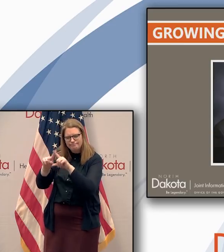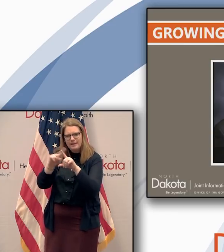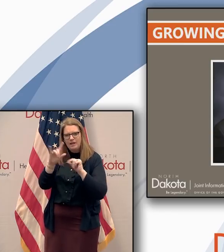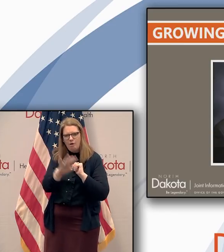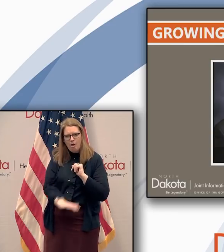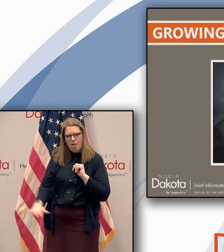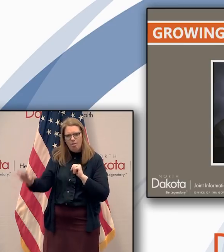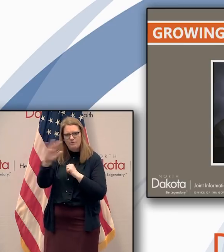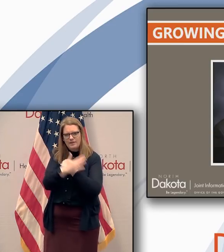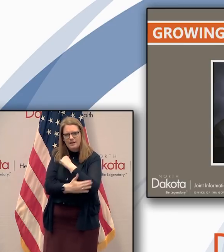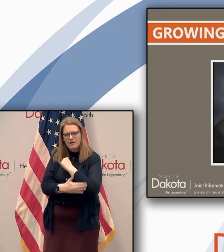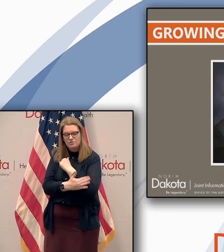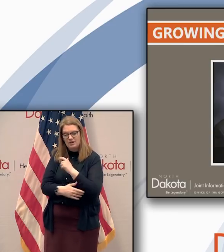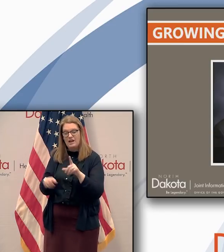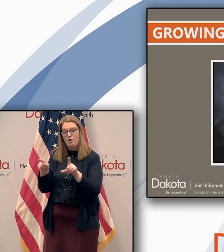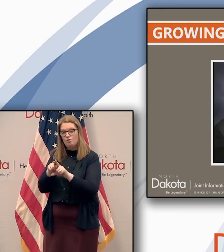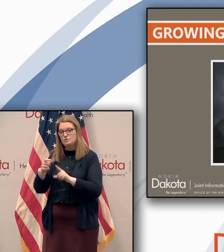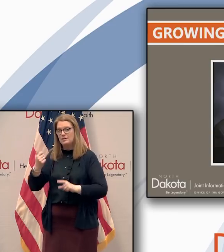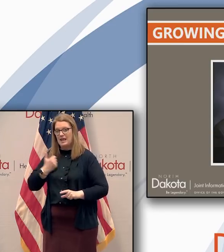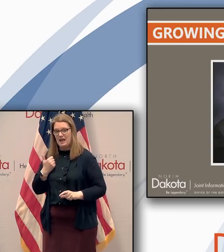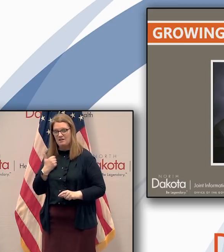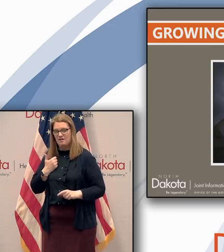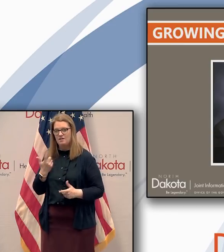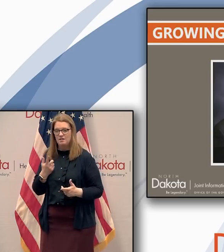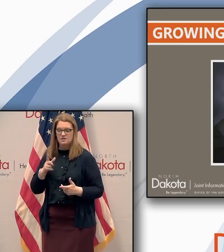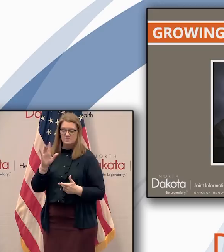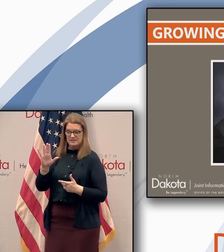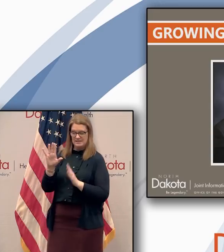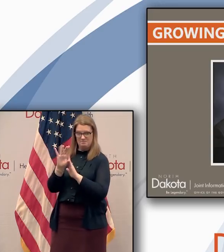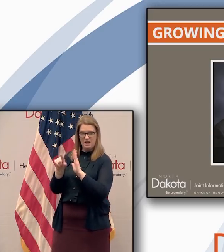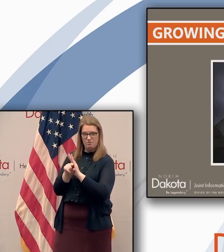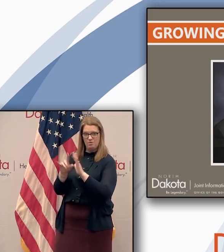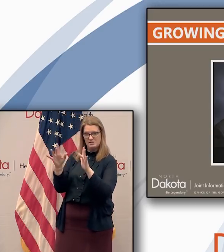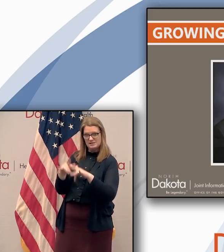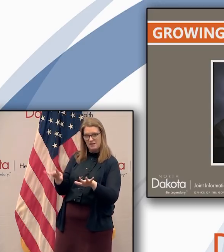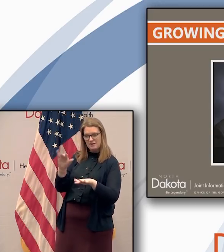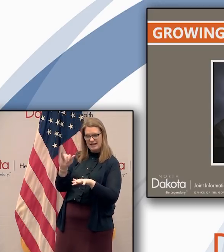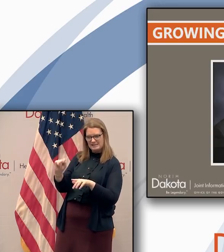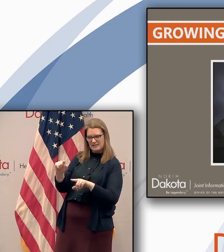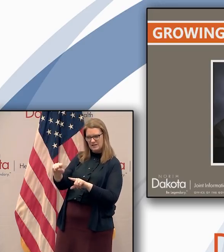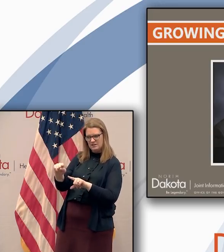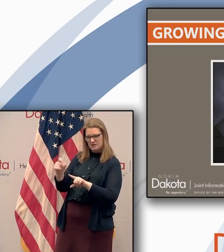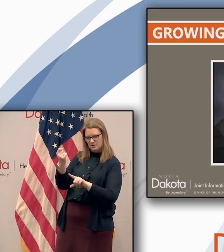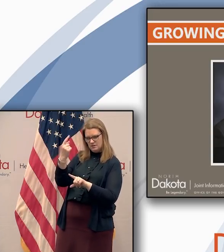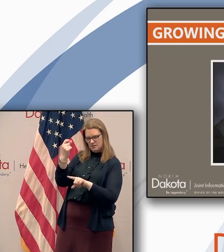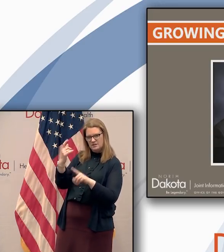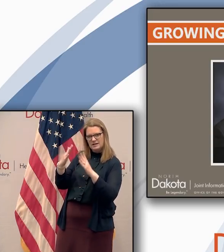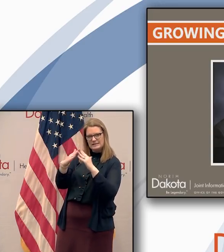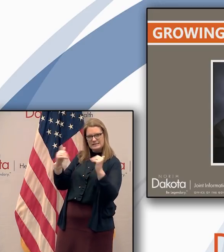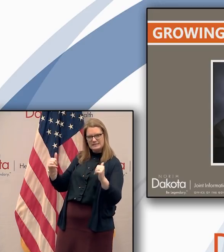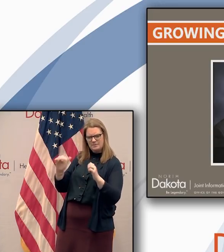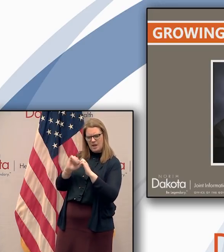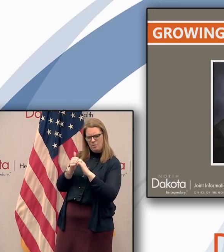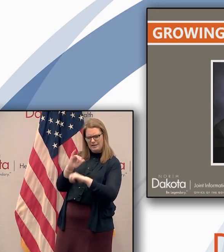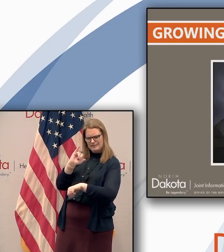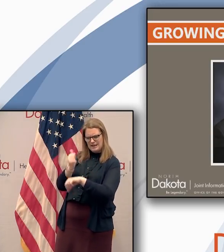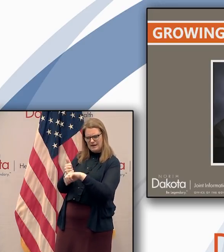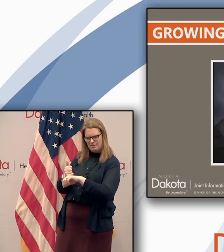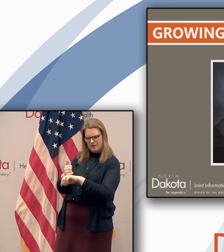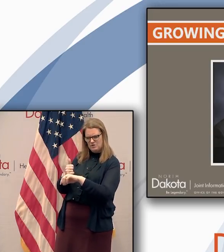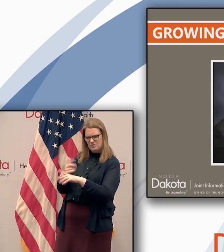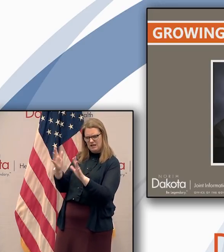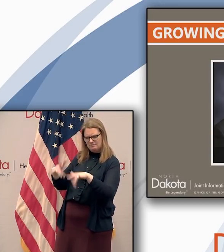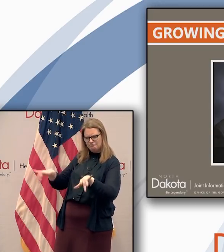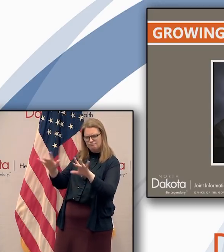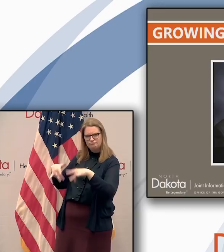states and Canada. So with his background on software and IT and his understanding of taking a systems approach, Vern is really going to help,